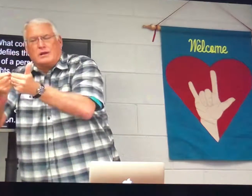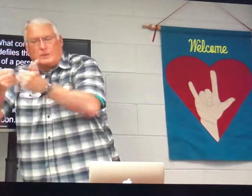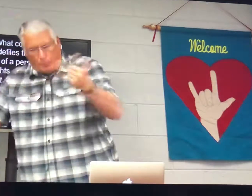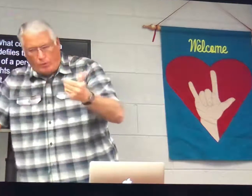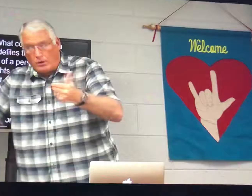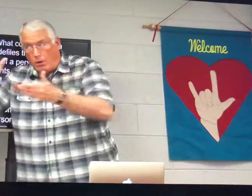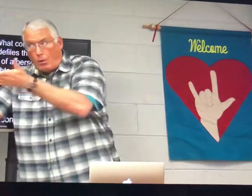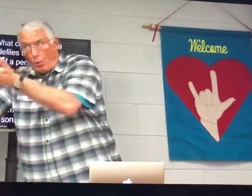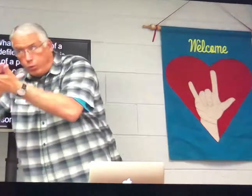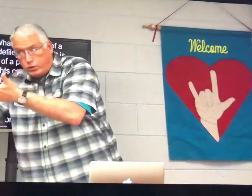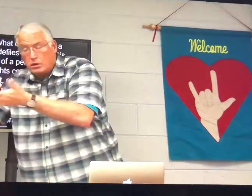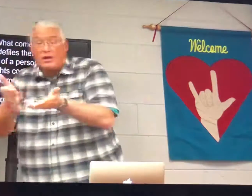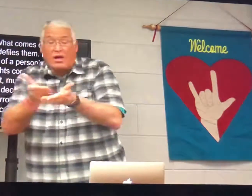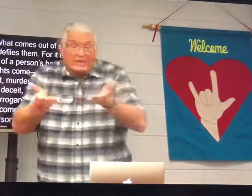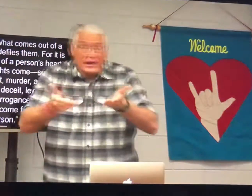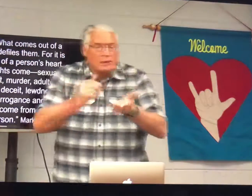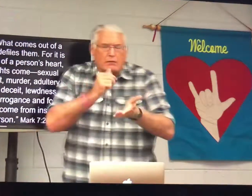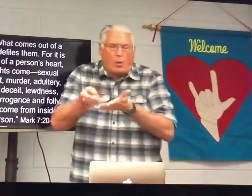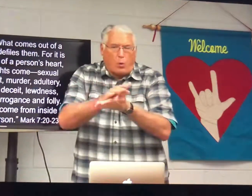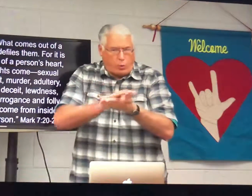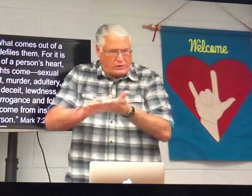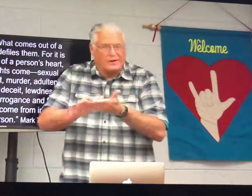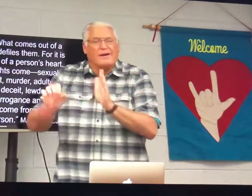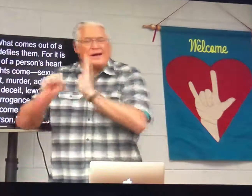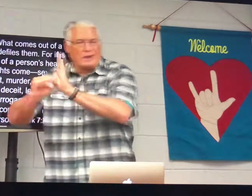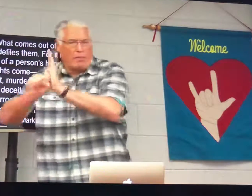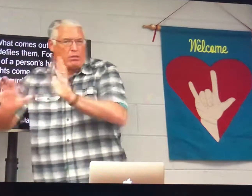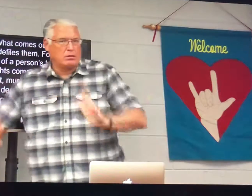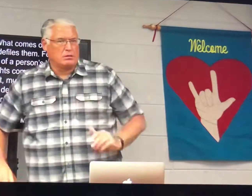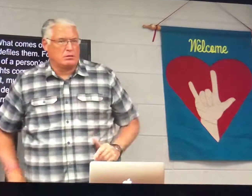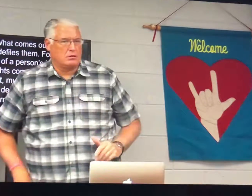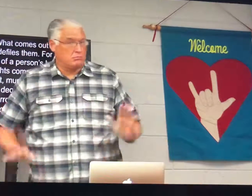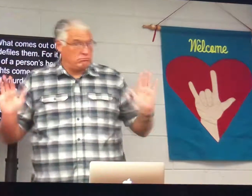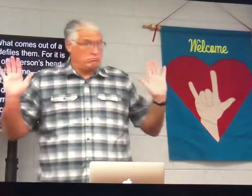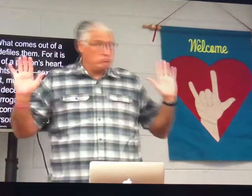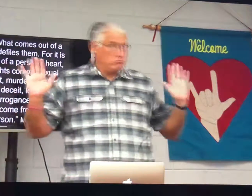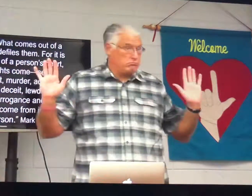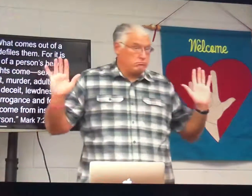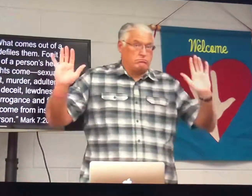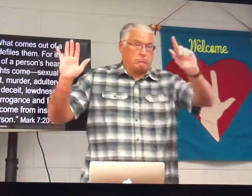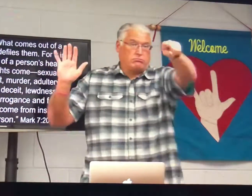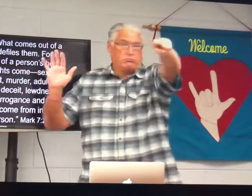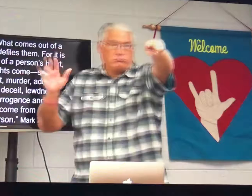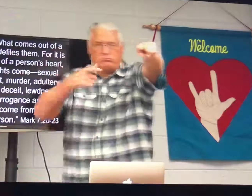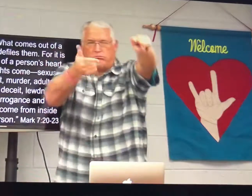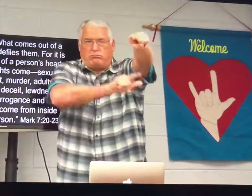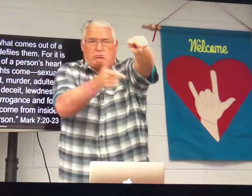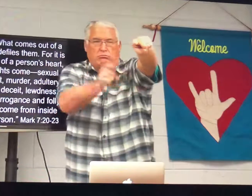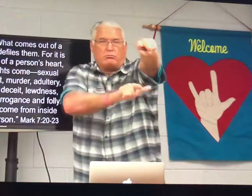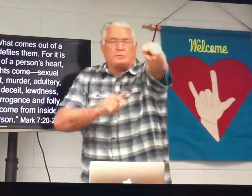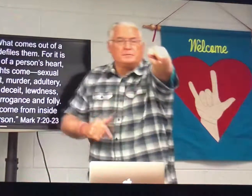The Jaguar E-Pace. For great offers, visit your Suncoast Jaguar retailer today.